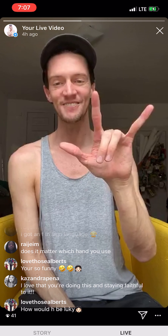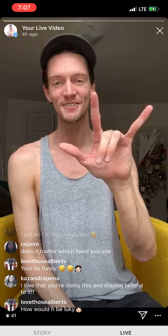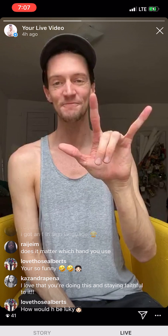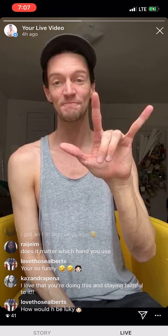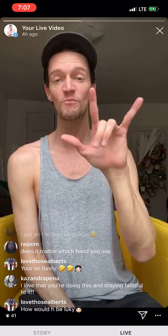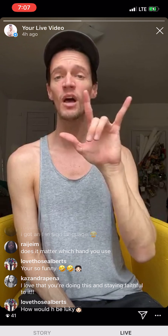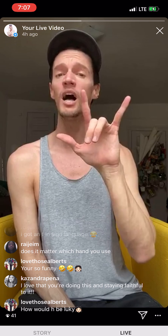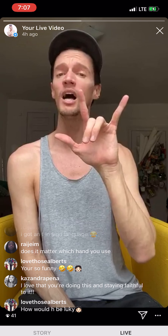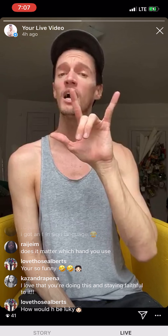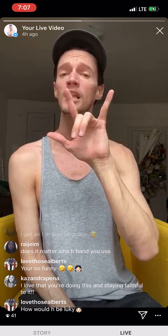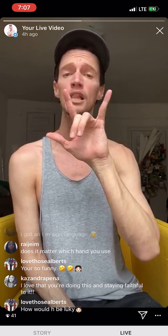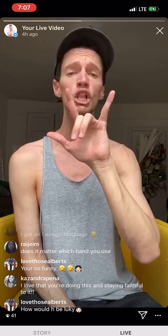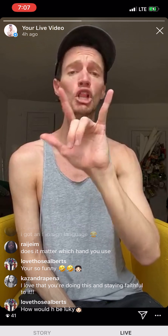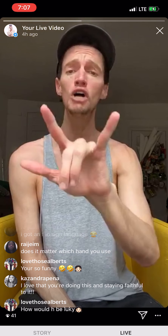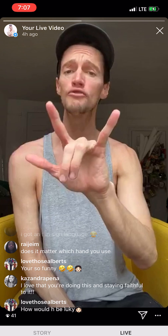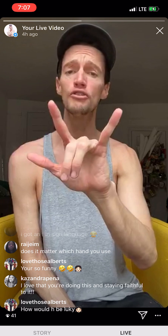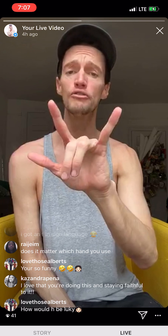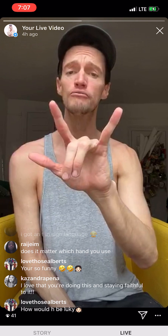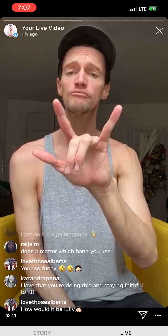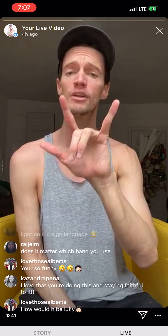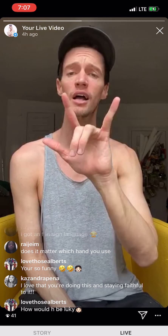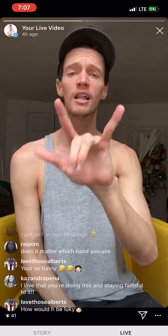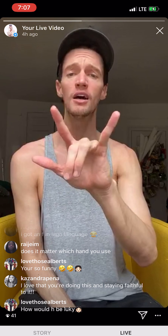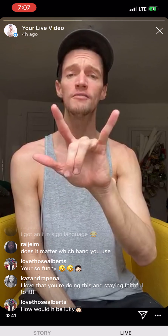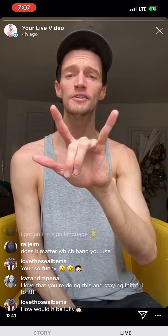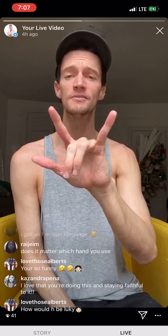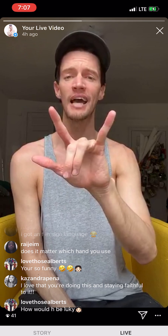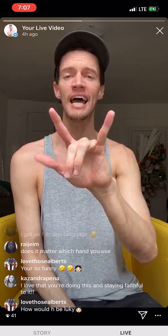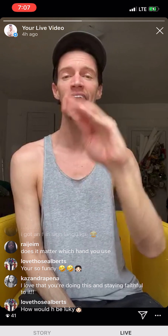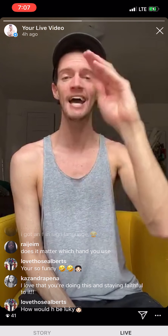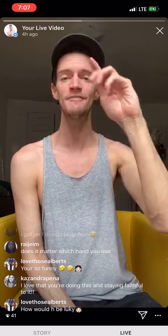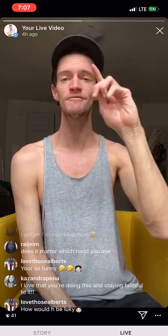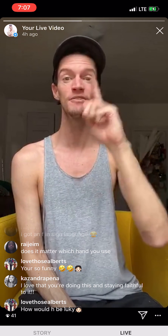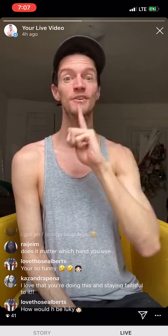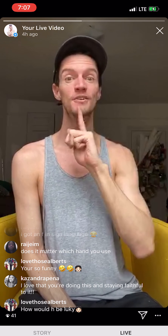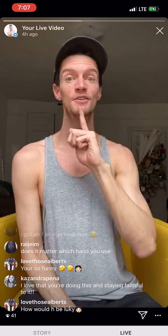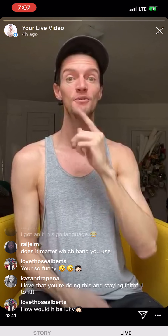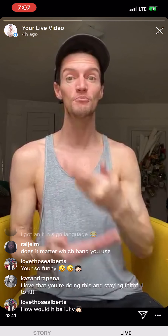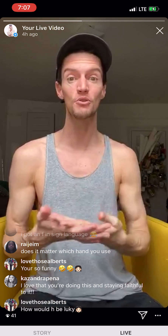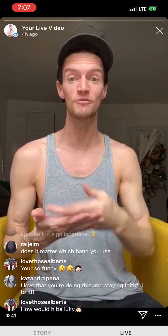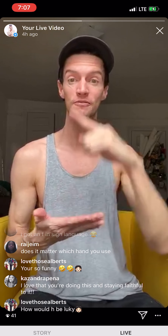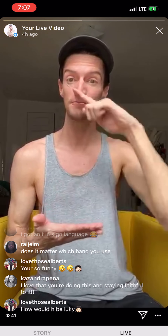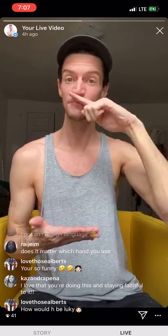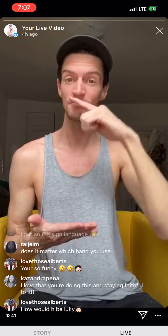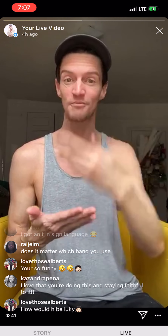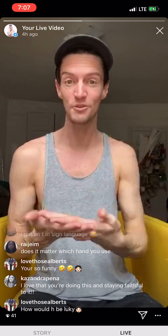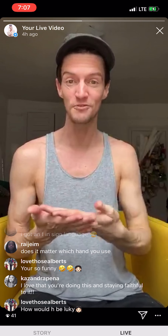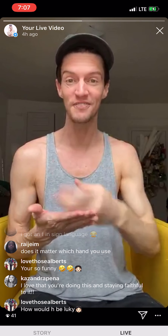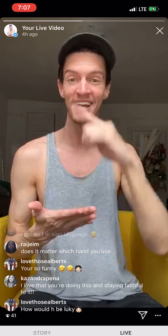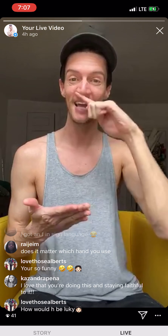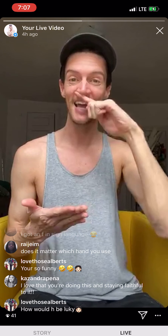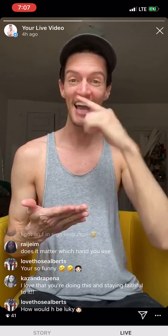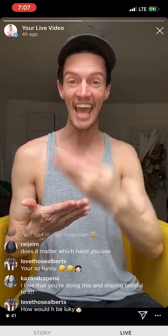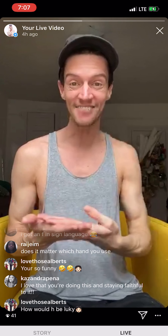you. I love you. I love you. And I have proof. Proof. Evidence.